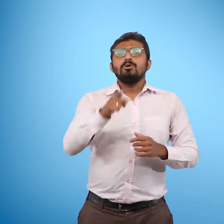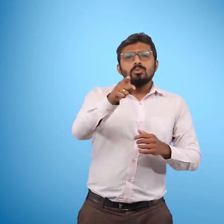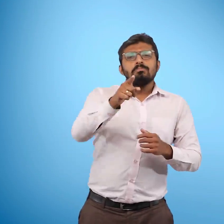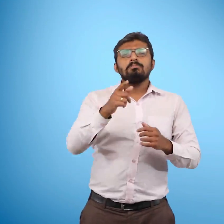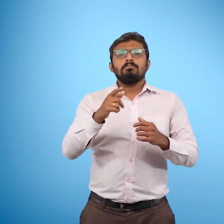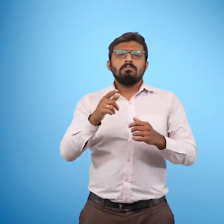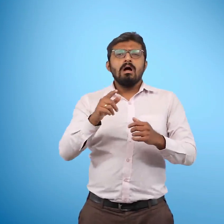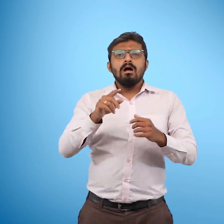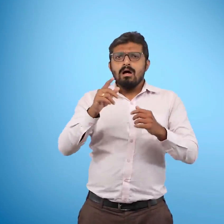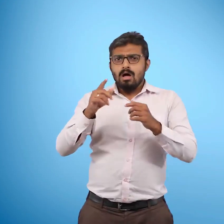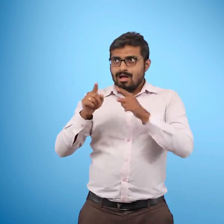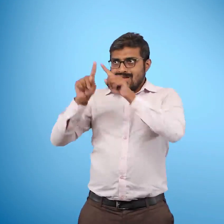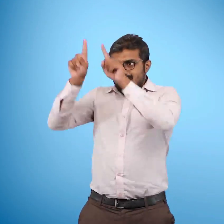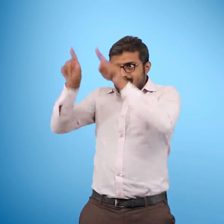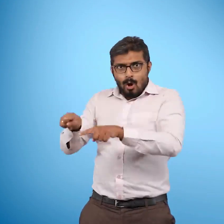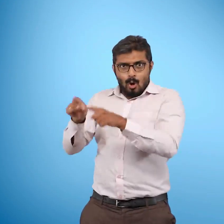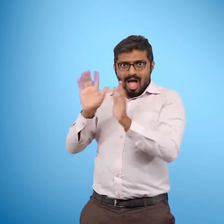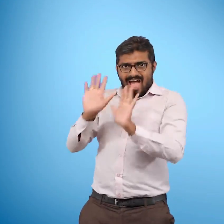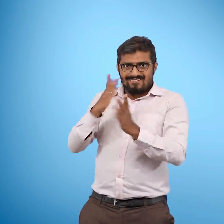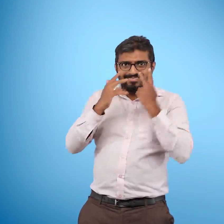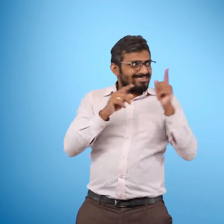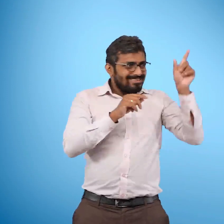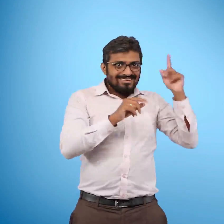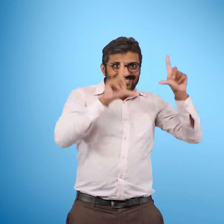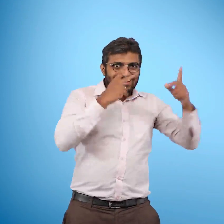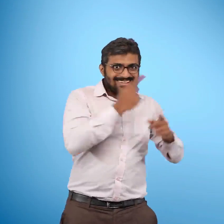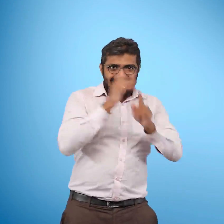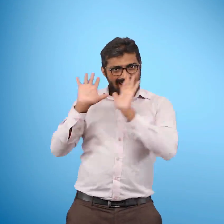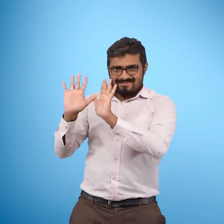Color a rectangle made of 20 boxes in some other way.